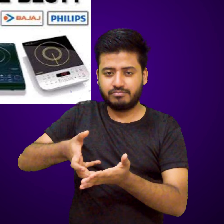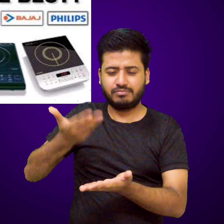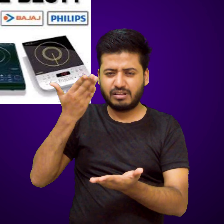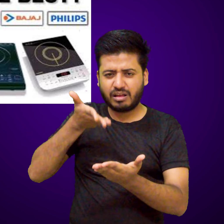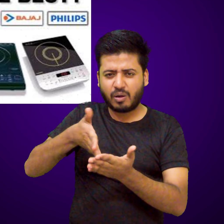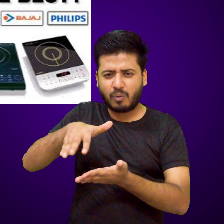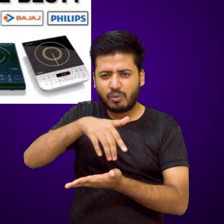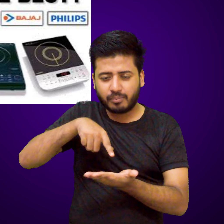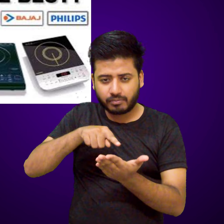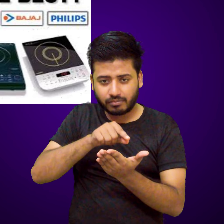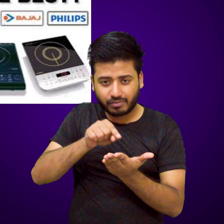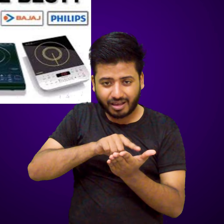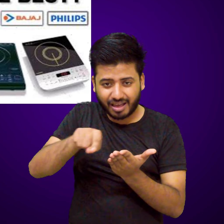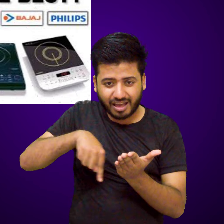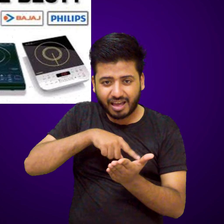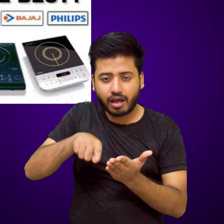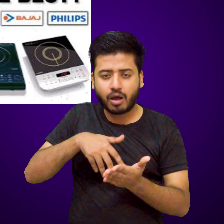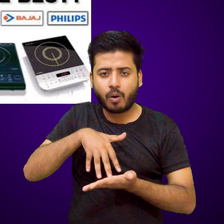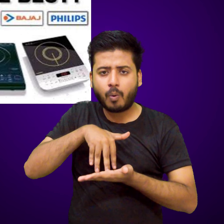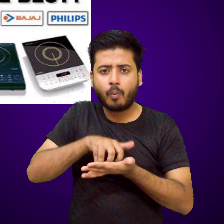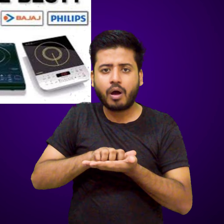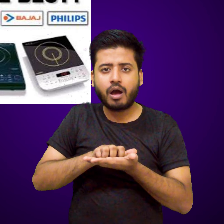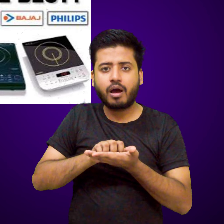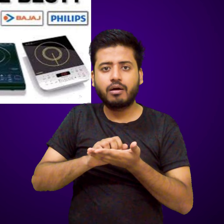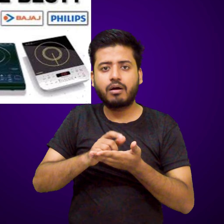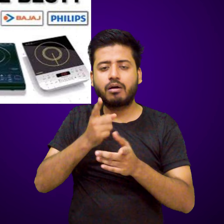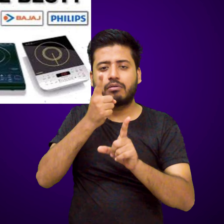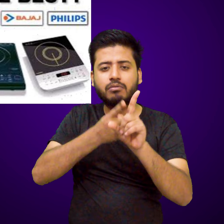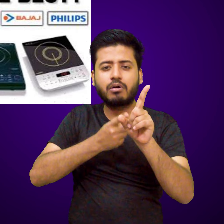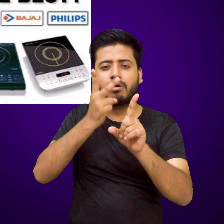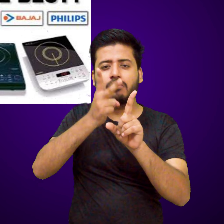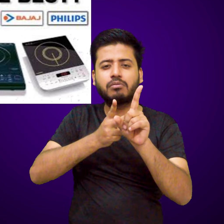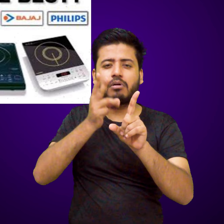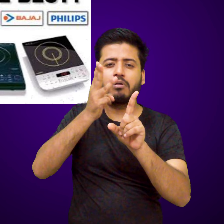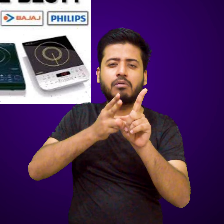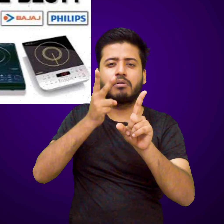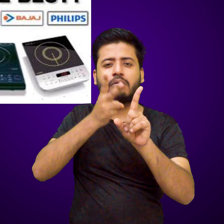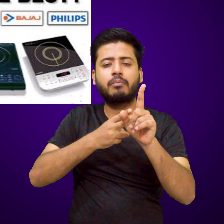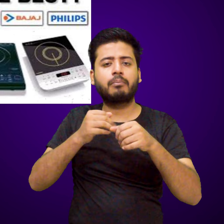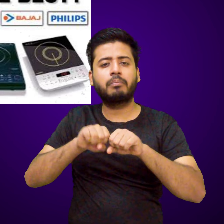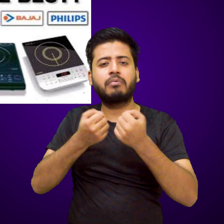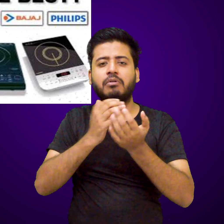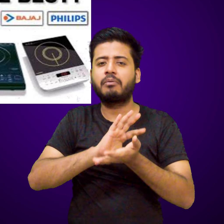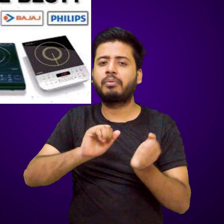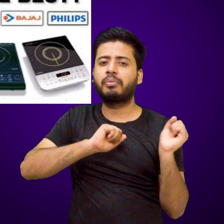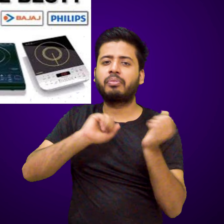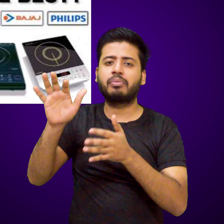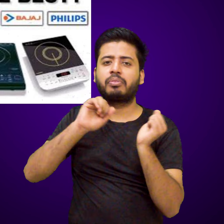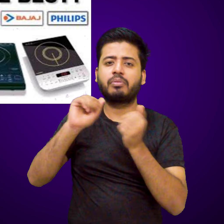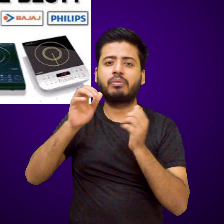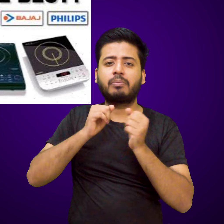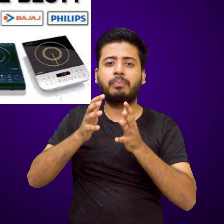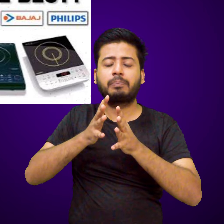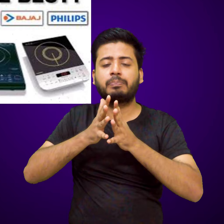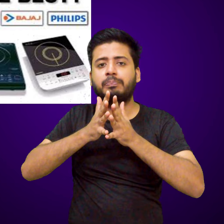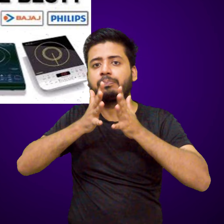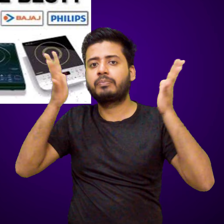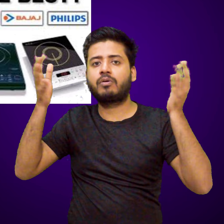cleaning. Portability. Weighs 2.37 kg, making it lightweight and easy to move if needed.